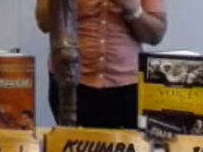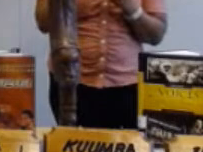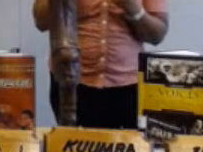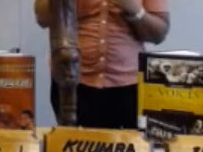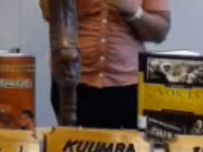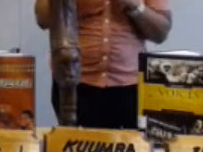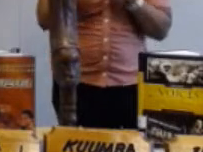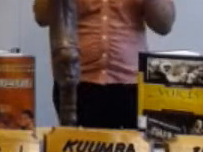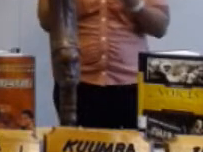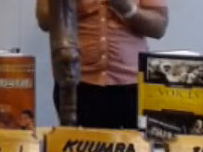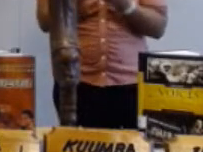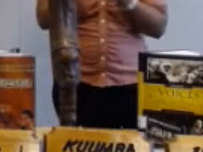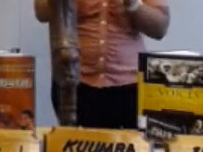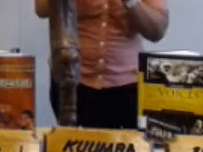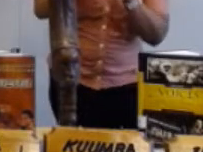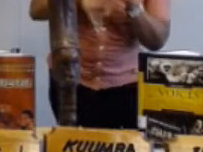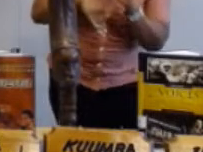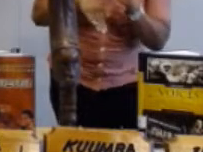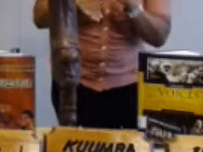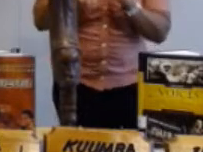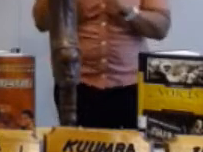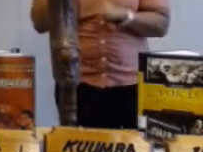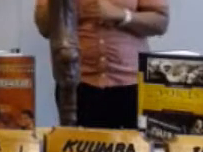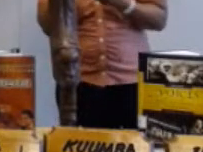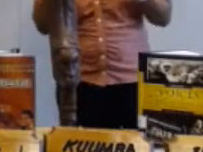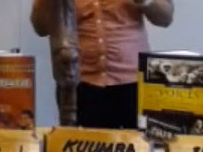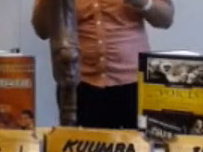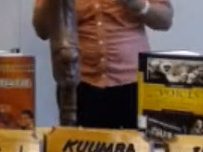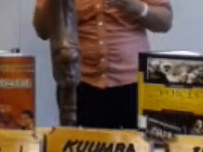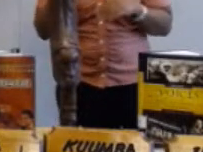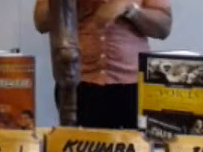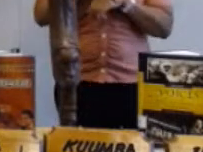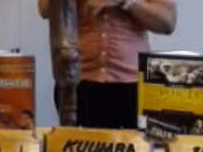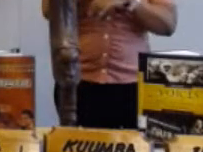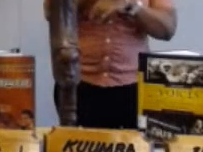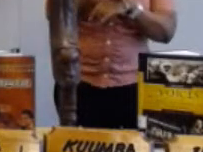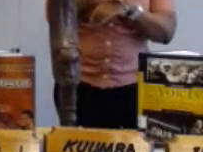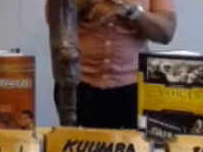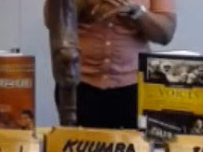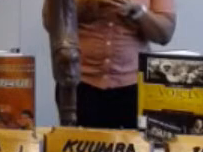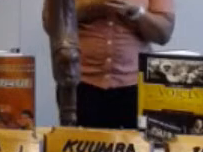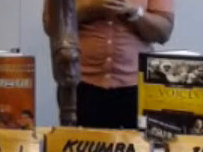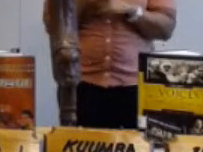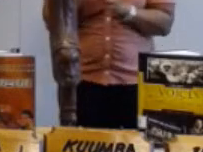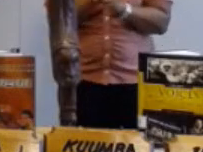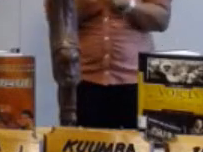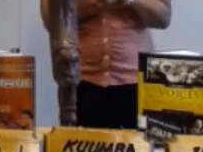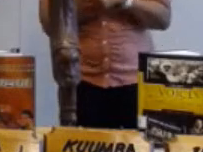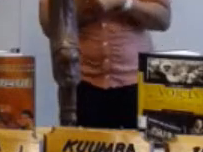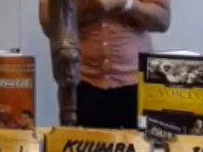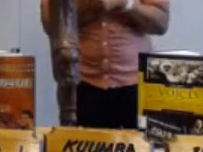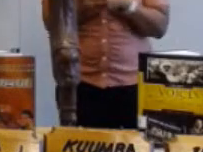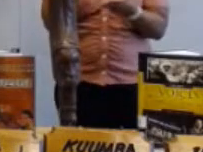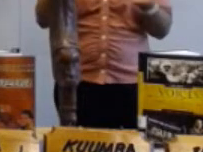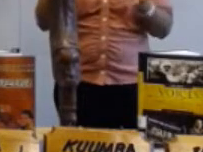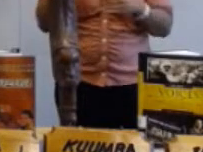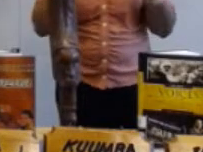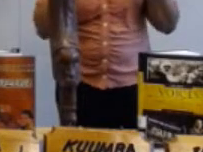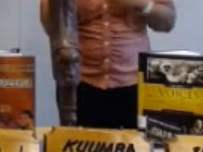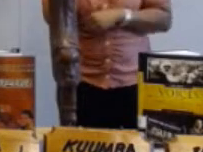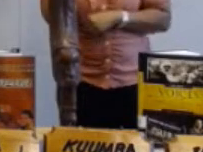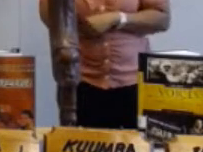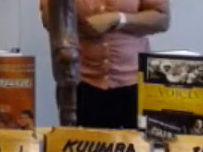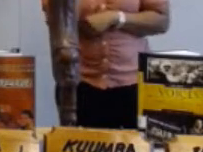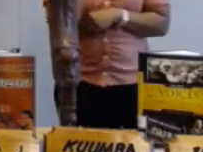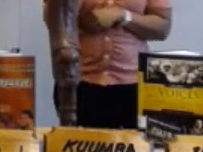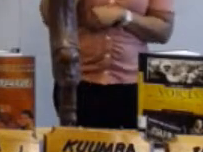use things from the earth. We like for you to use creative supplies that you have around, things that you would normally